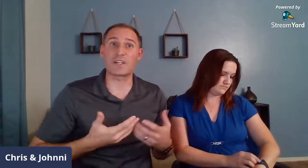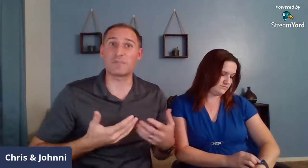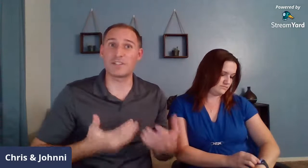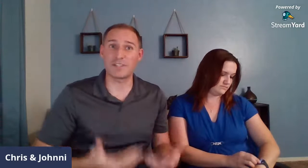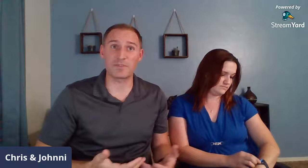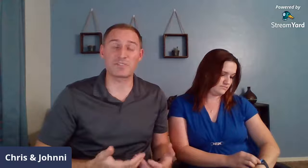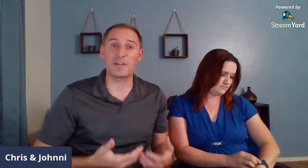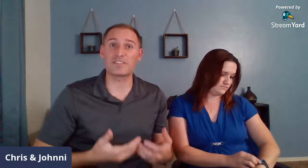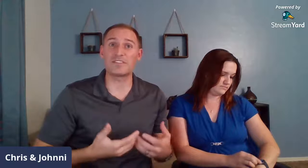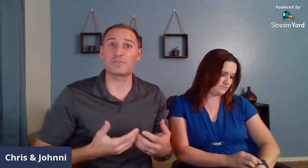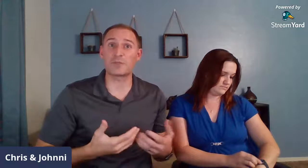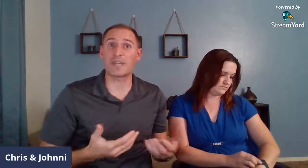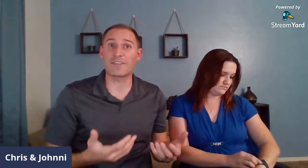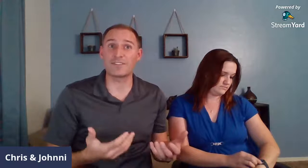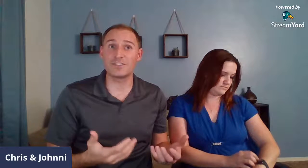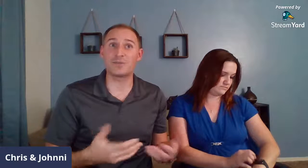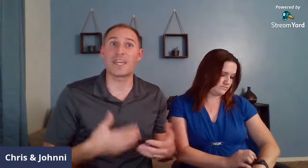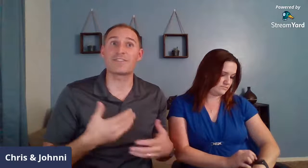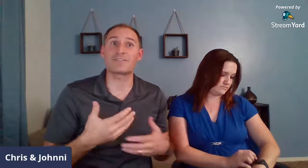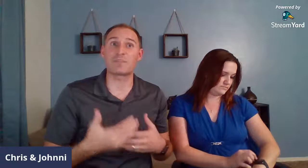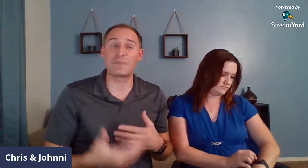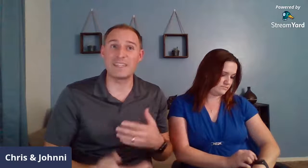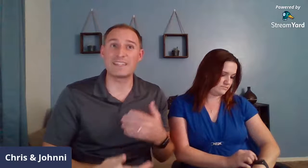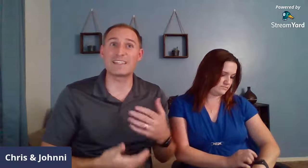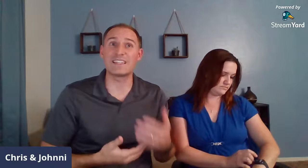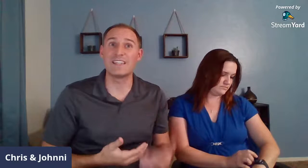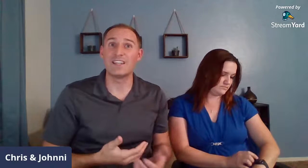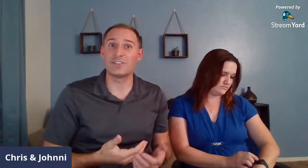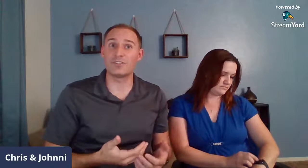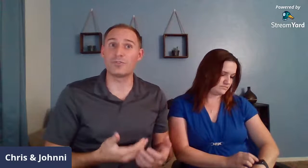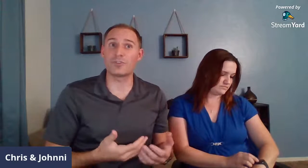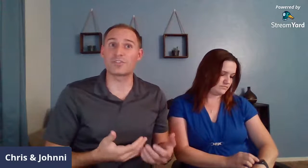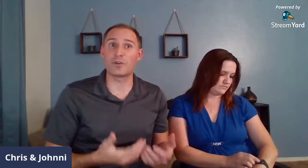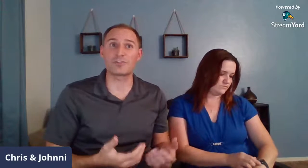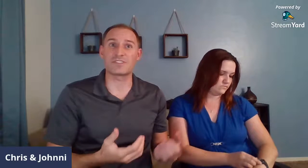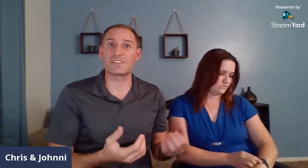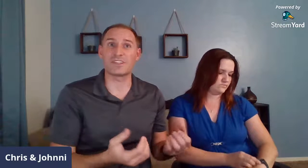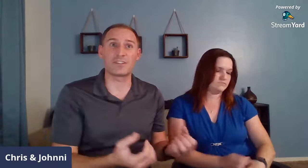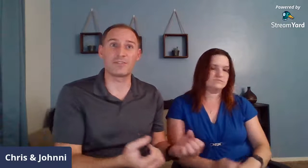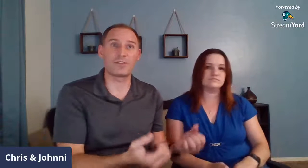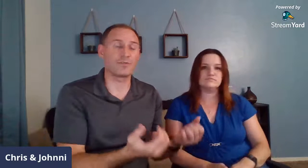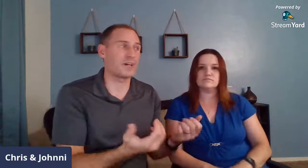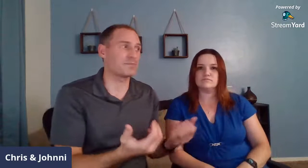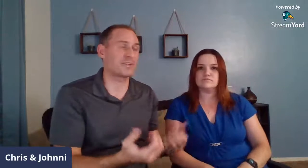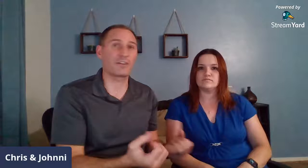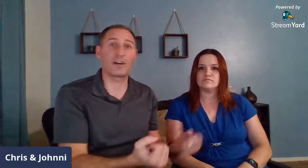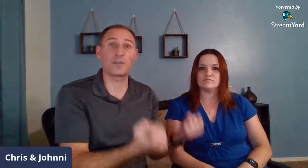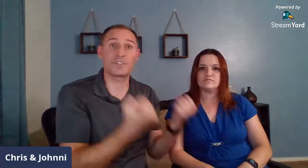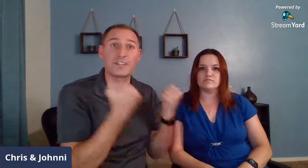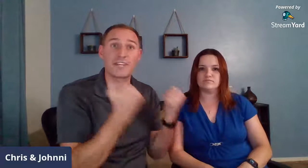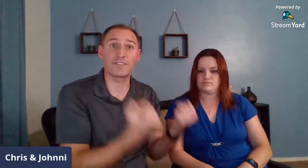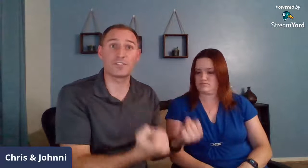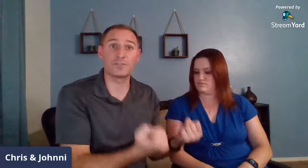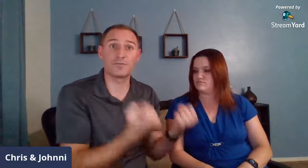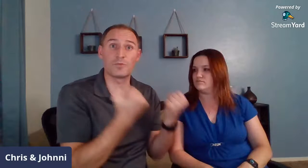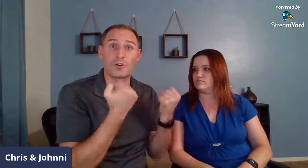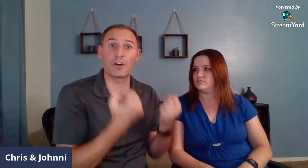to build up those muscles, what do we have to do? We have to repeatedly do those motions. You want bigger arms, you're going to have to do more